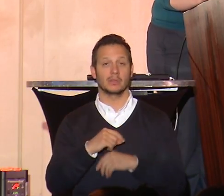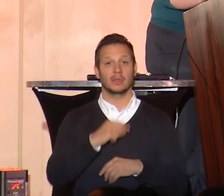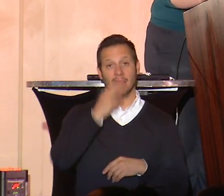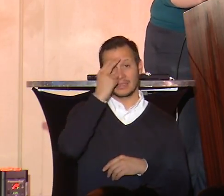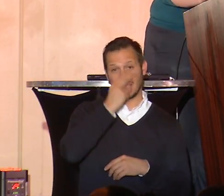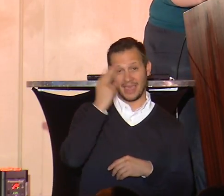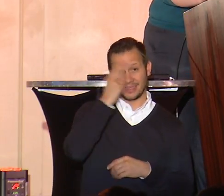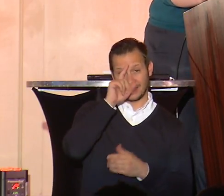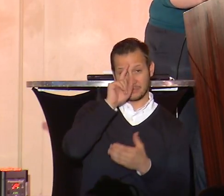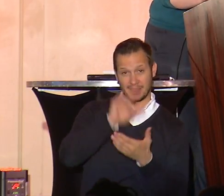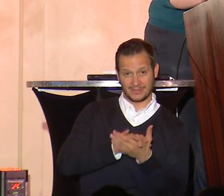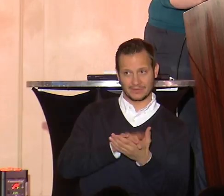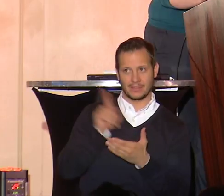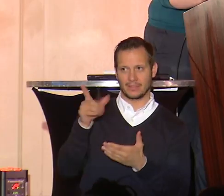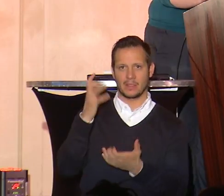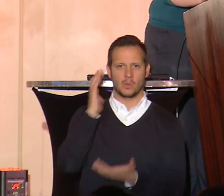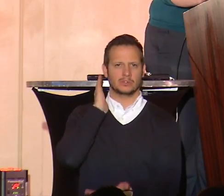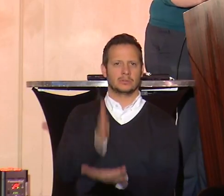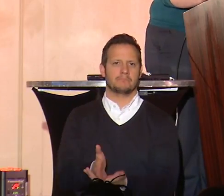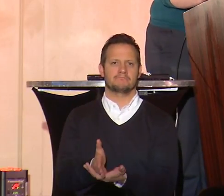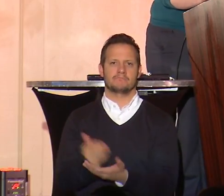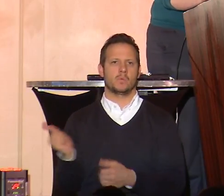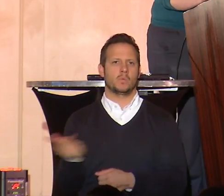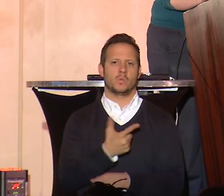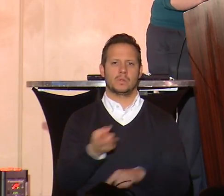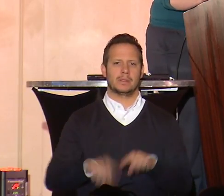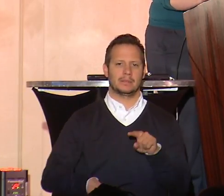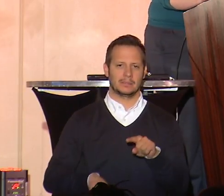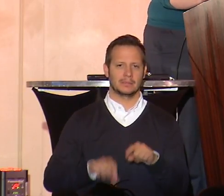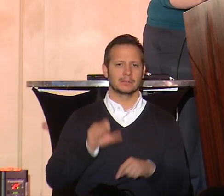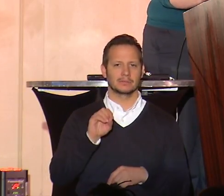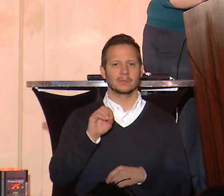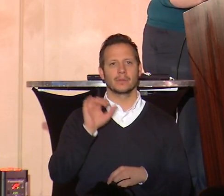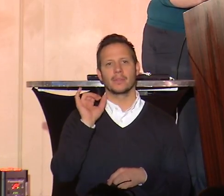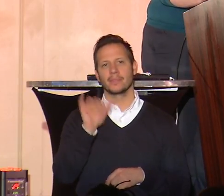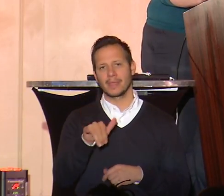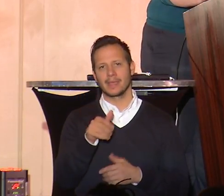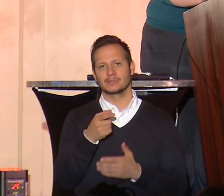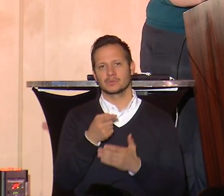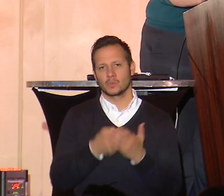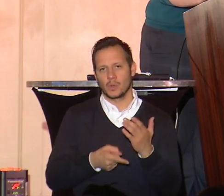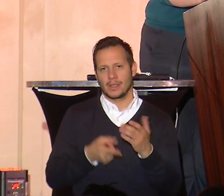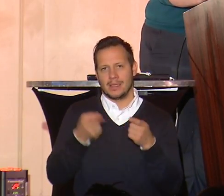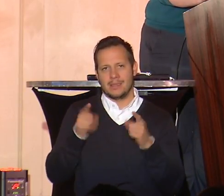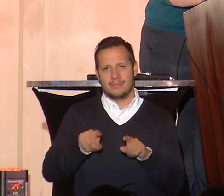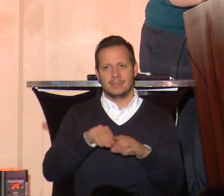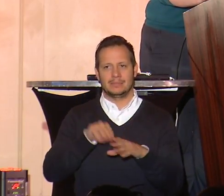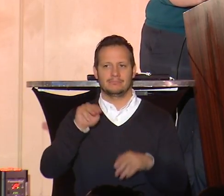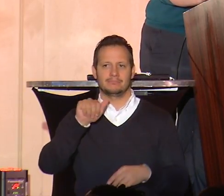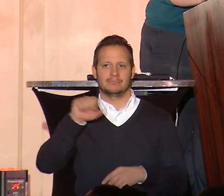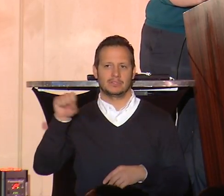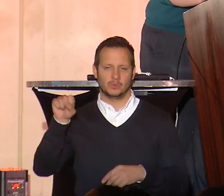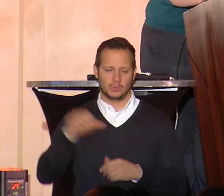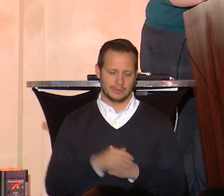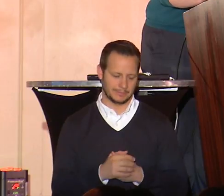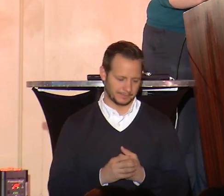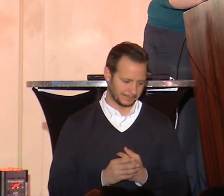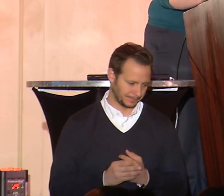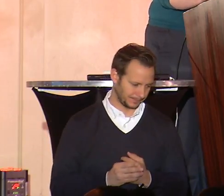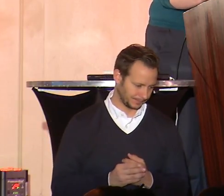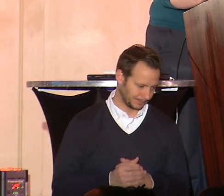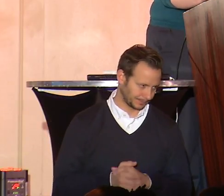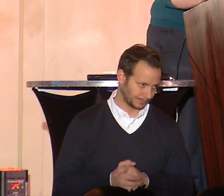they wanted to stop it for everyone. And that is what happened in Massachusetts. The